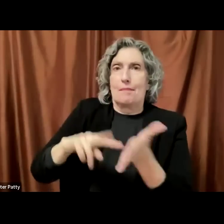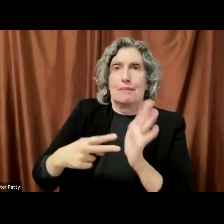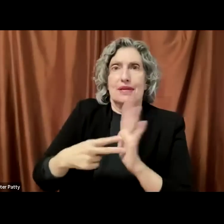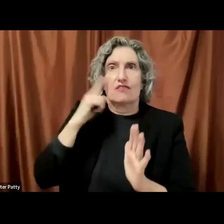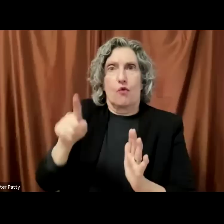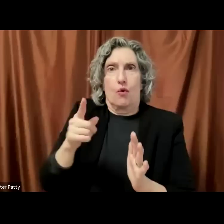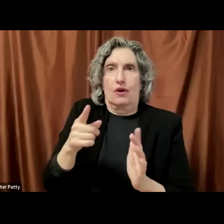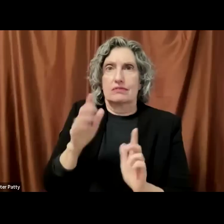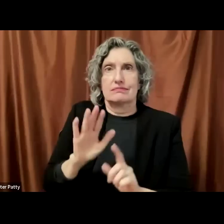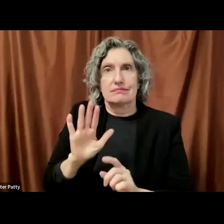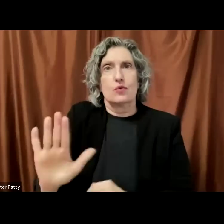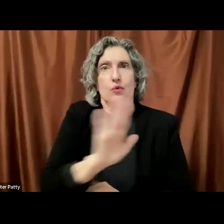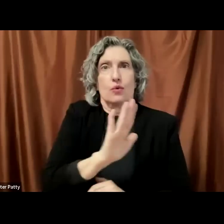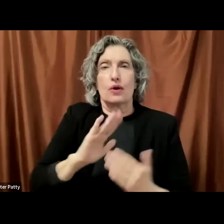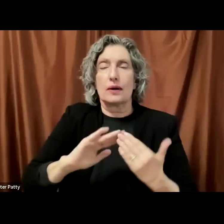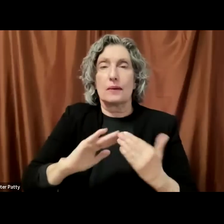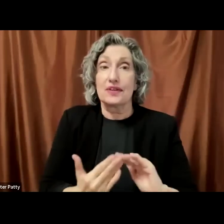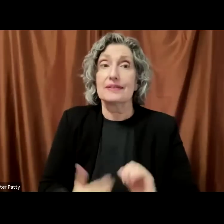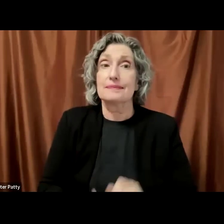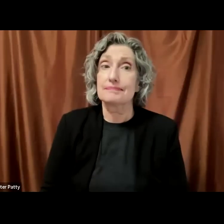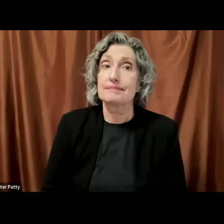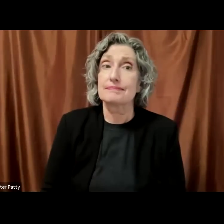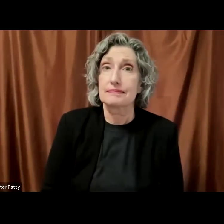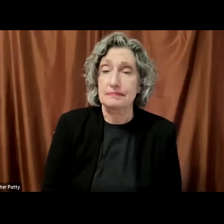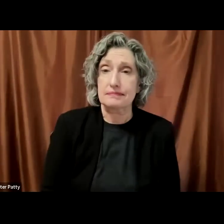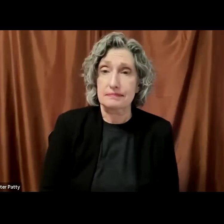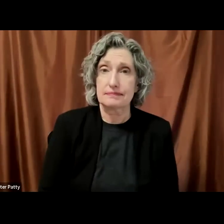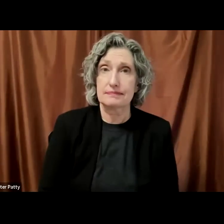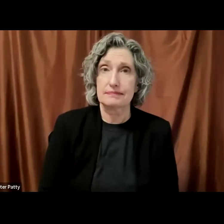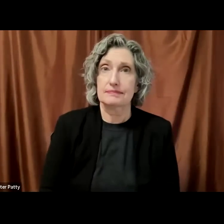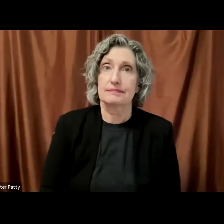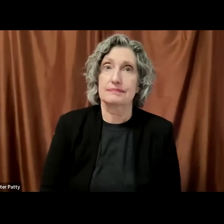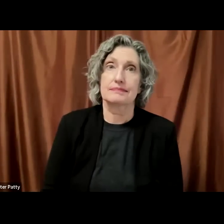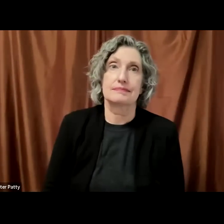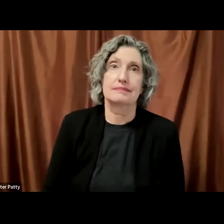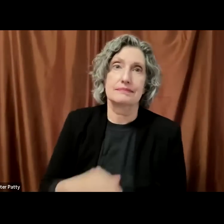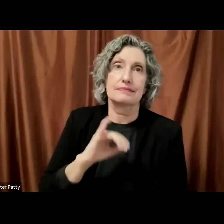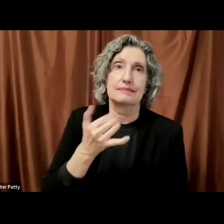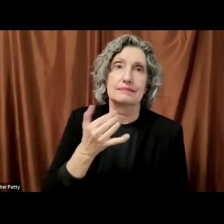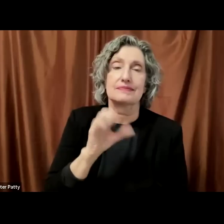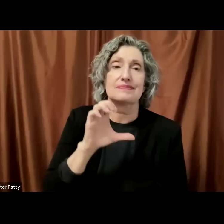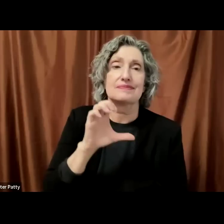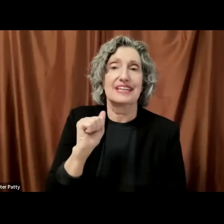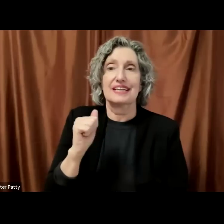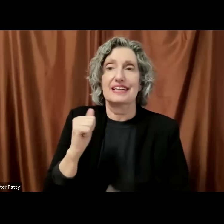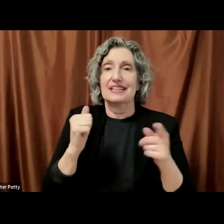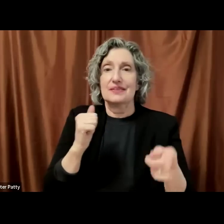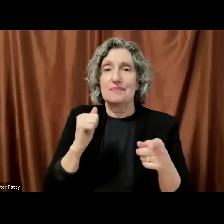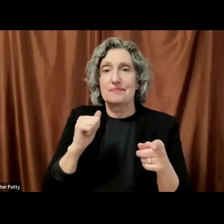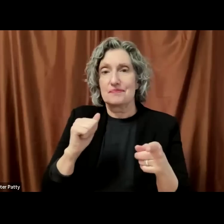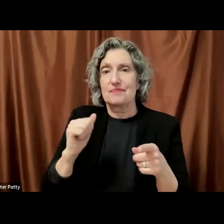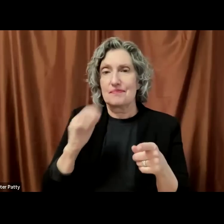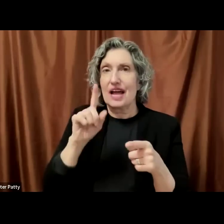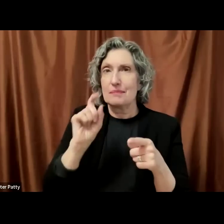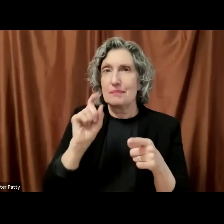so that they can represent you effectively. Thanks, Tiffany. And I guess since you're already off mic, I guess I'll just ask the